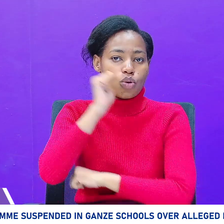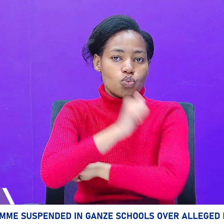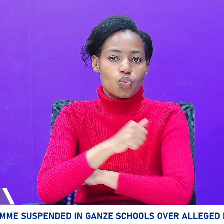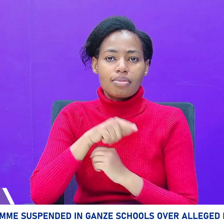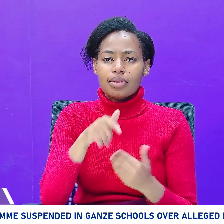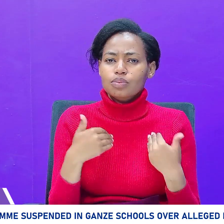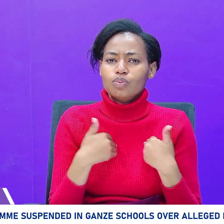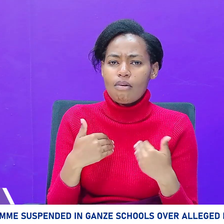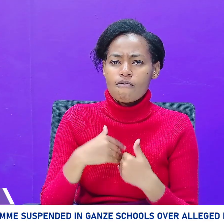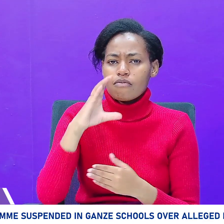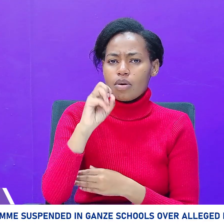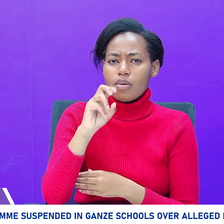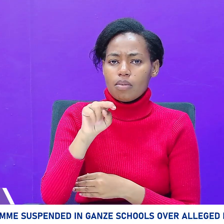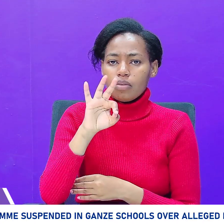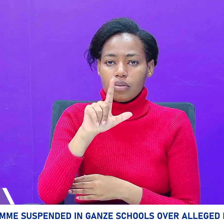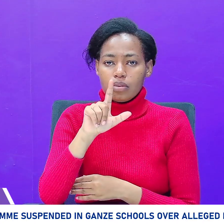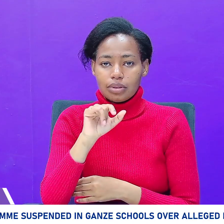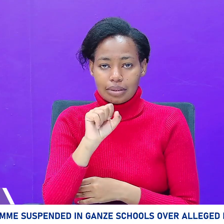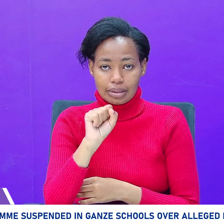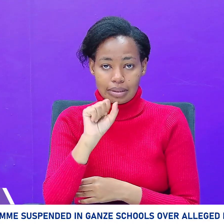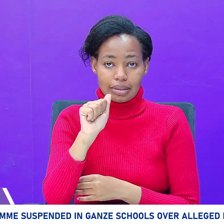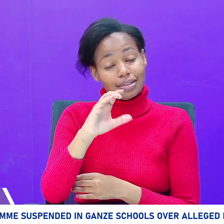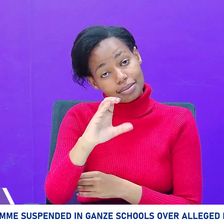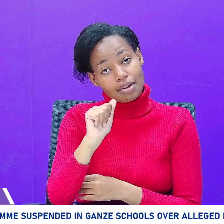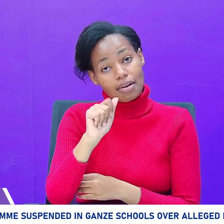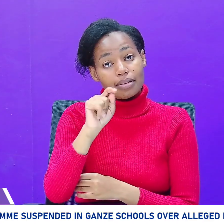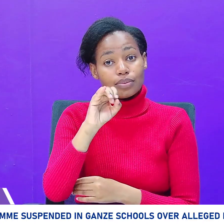in the schools have been confiscated.